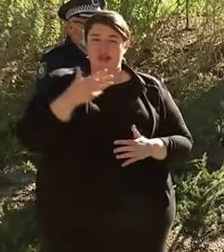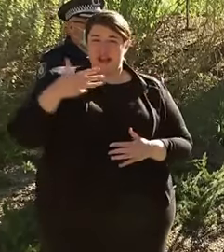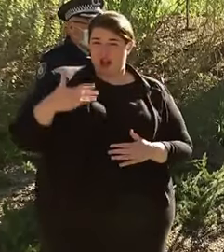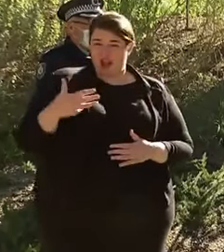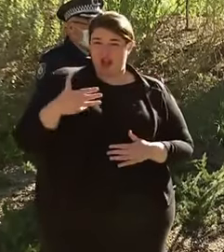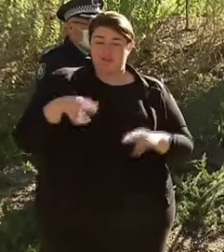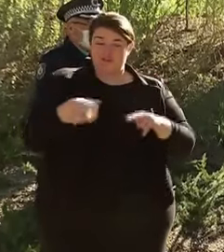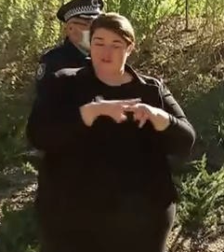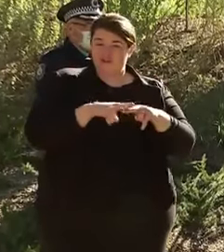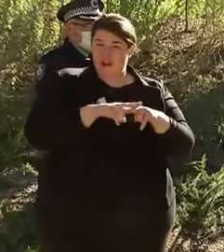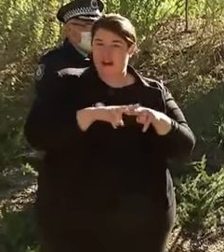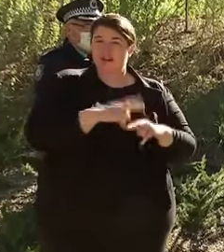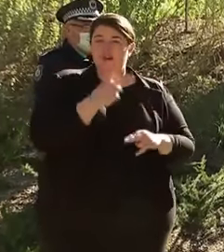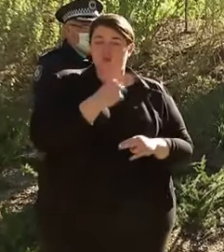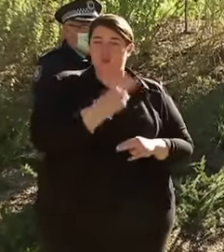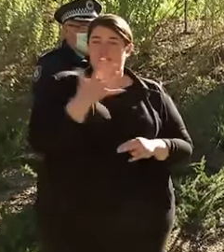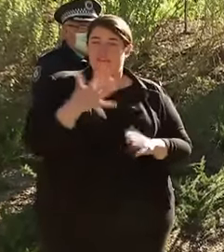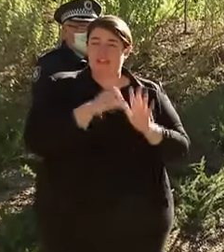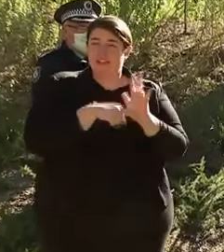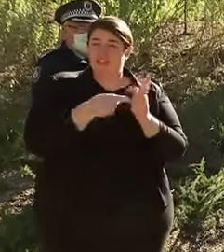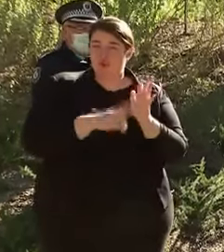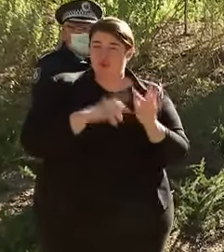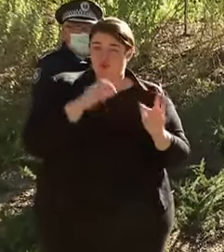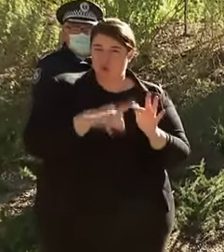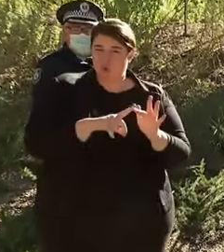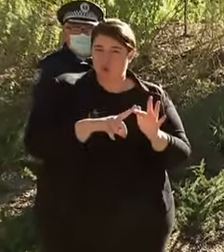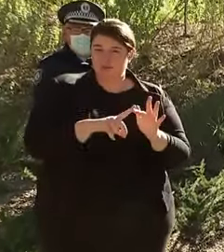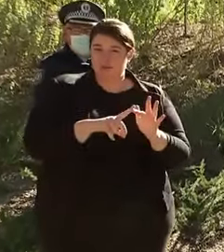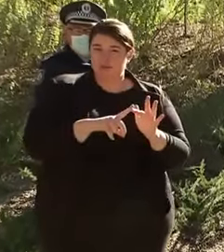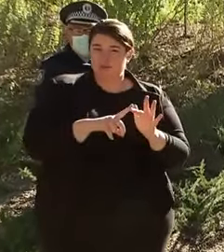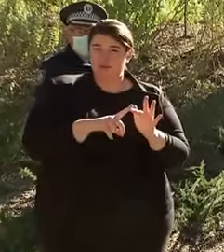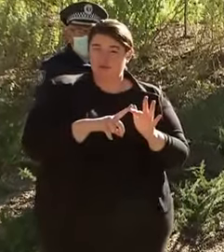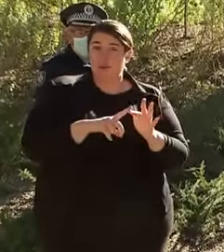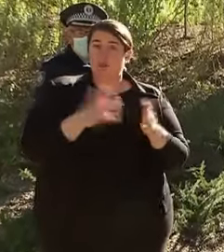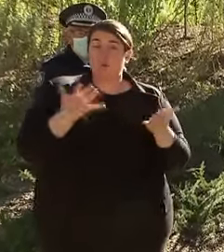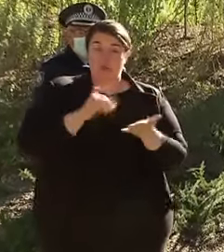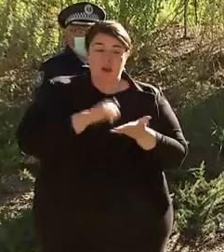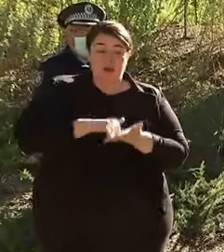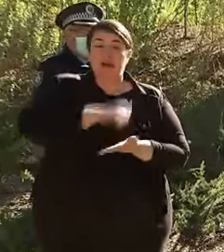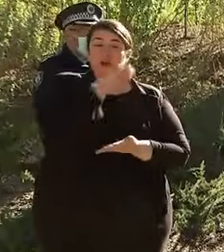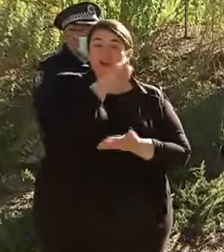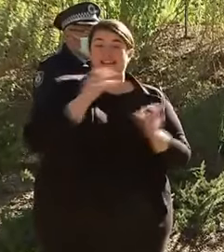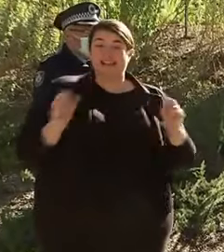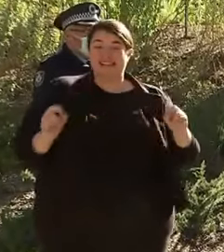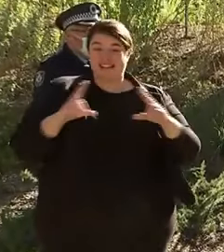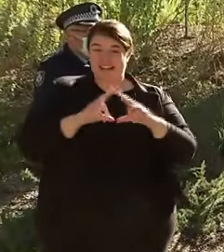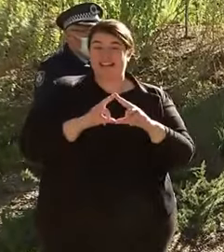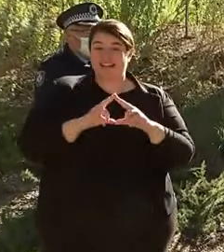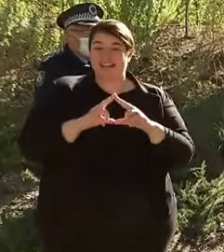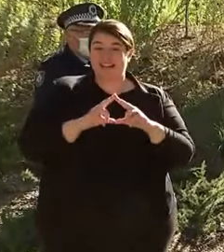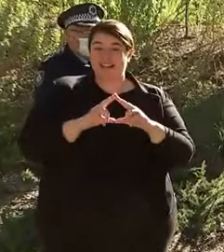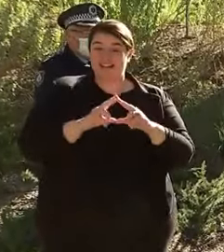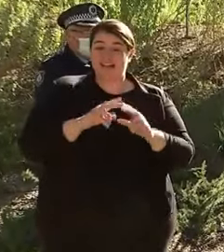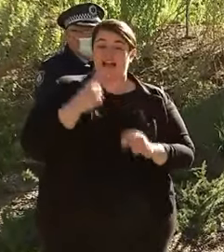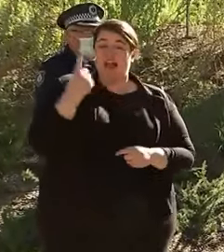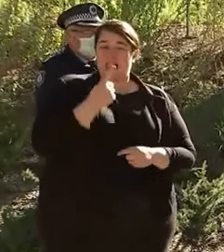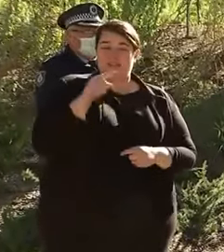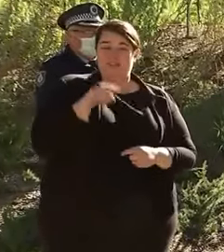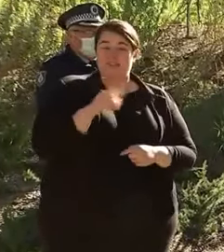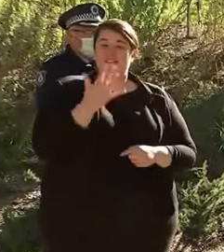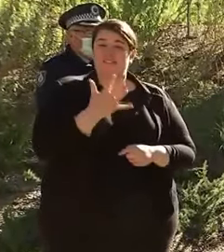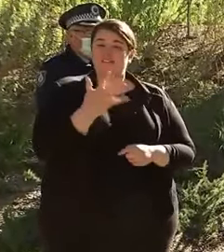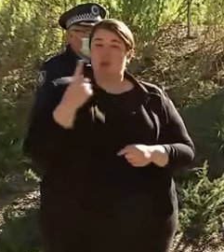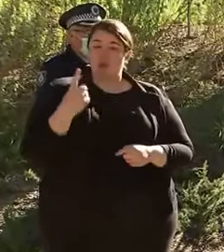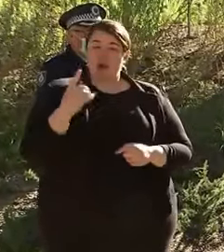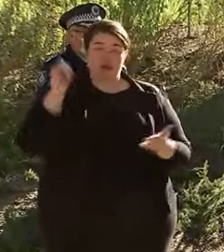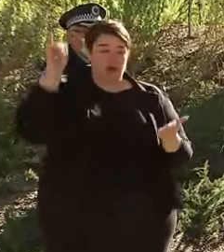VA939, Friday 25th of June. The departure location was Sydney at 11:51, and